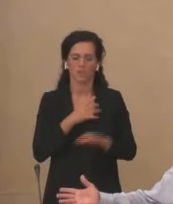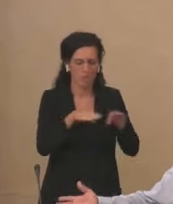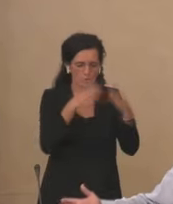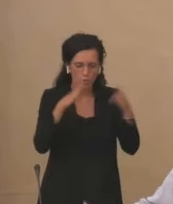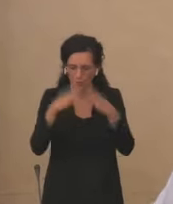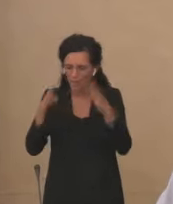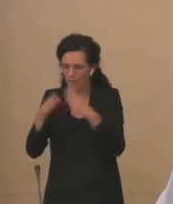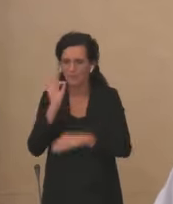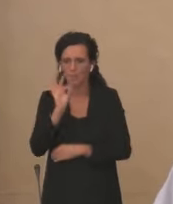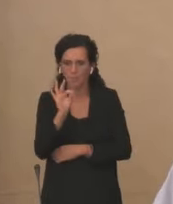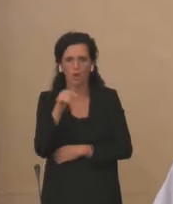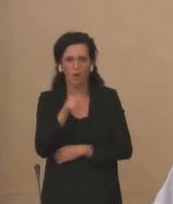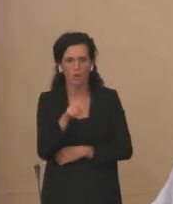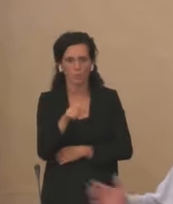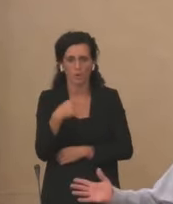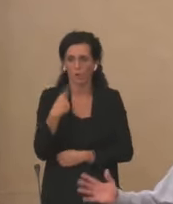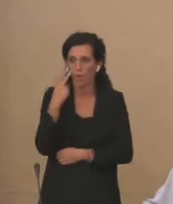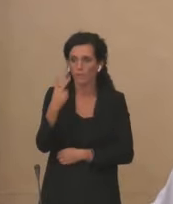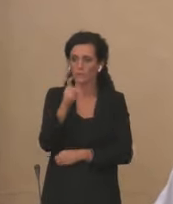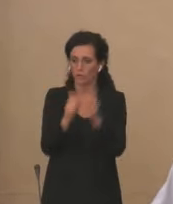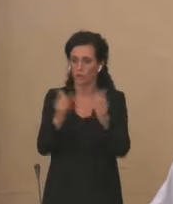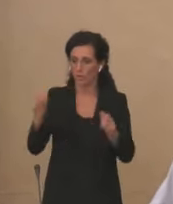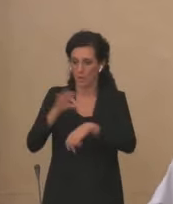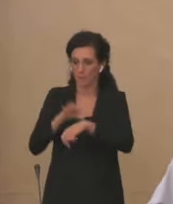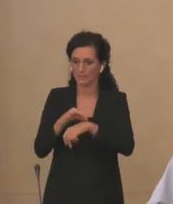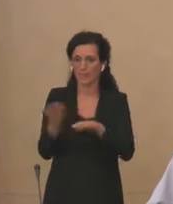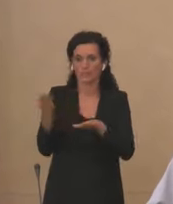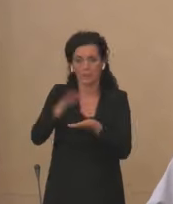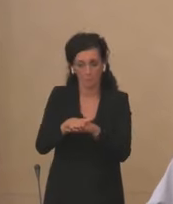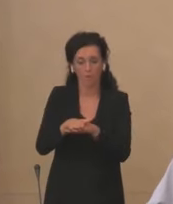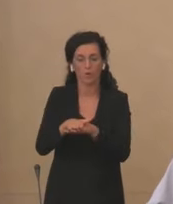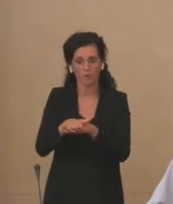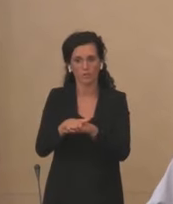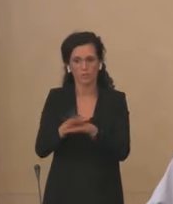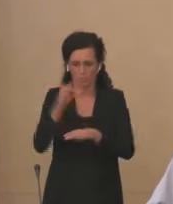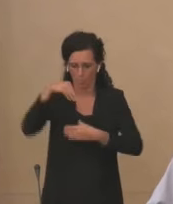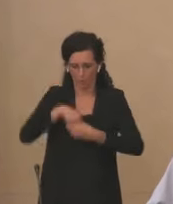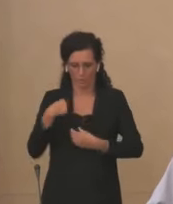been treating in my hospital that I wish I'd put on the Pierre Corey protocol.